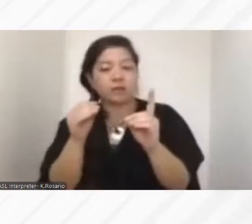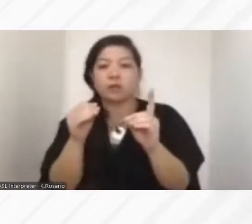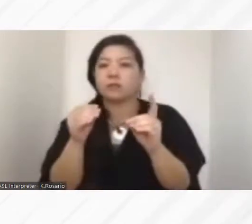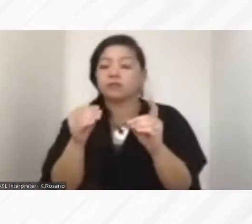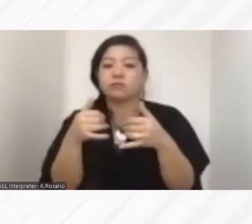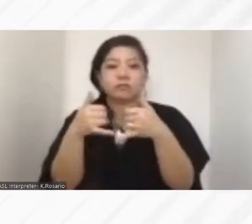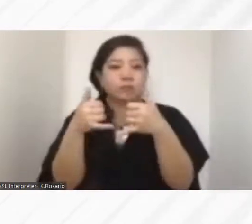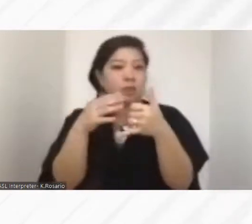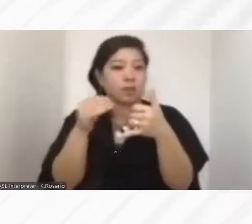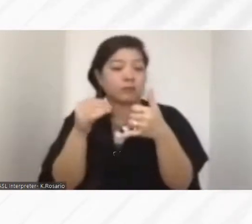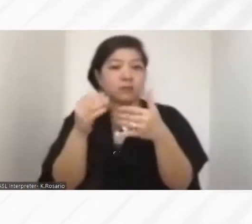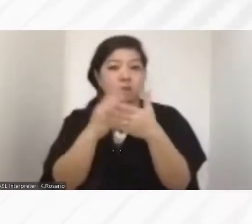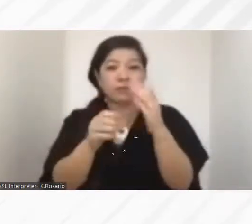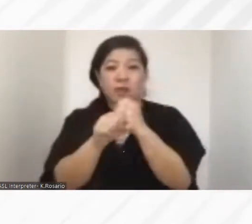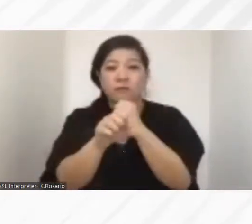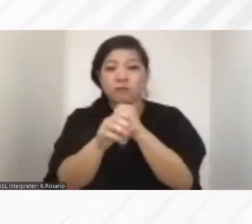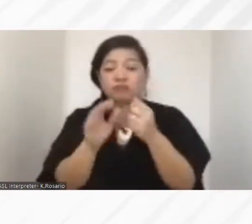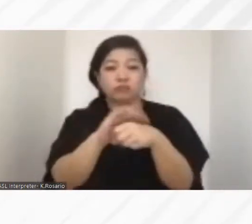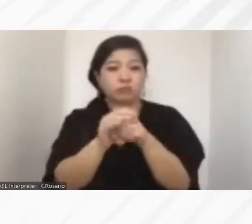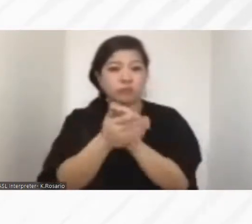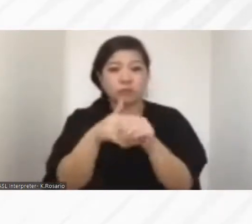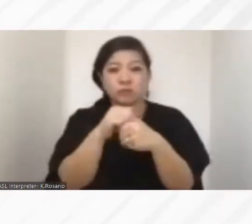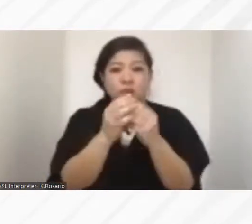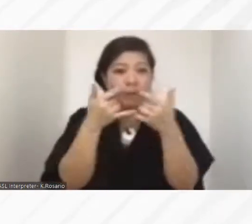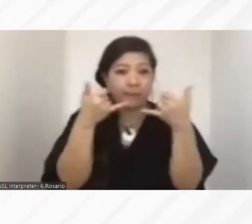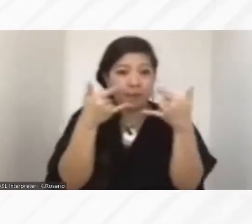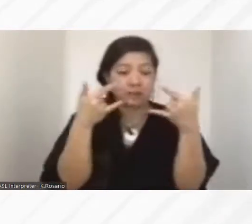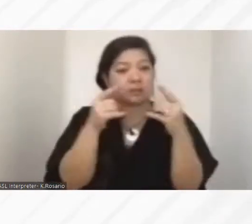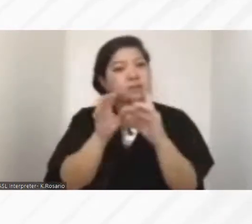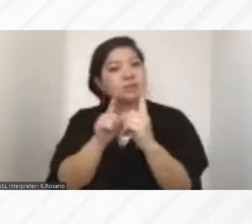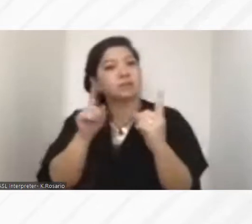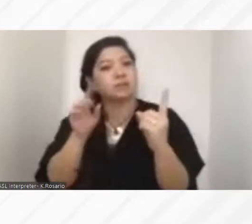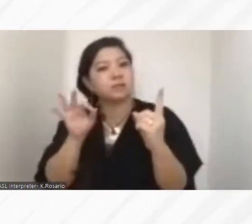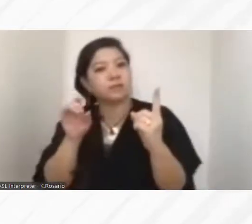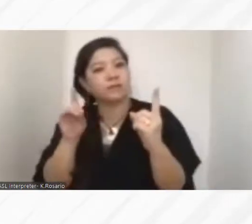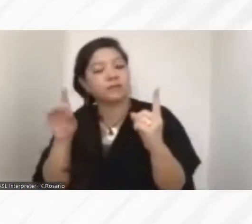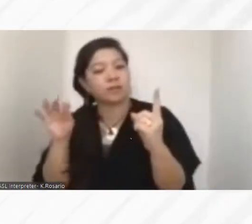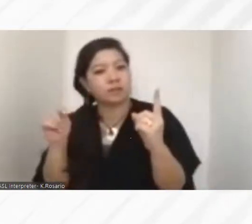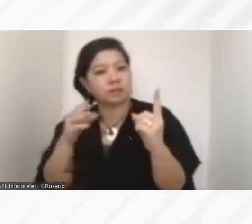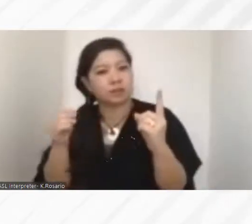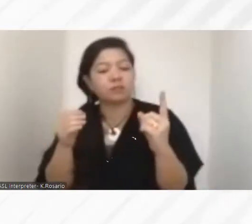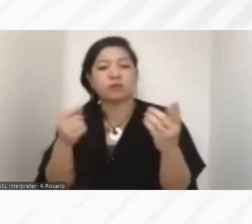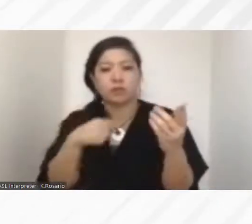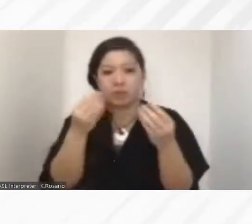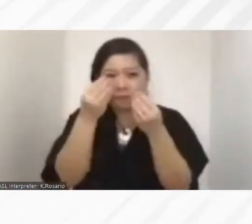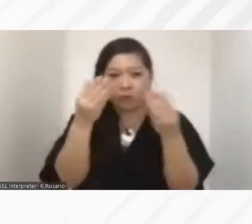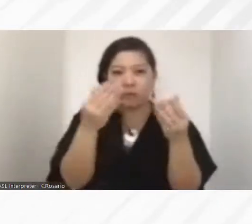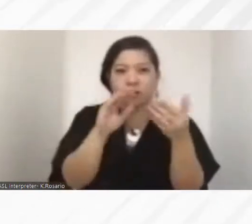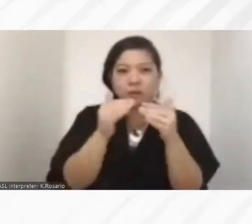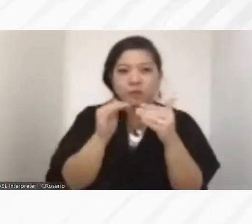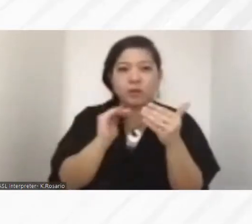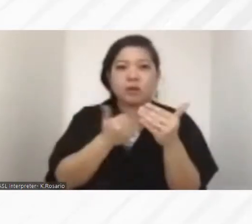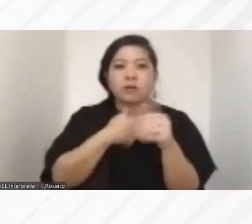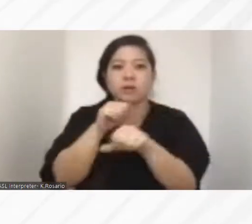masks, proper hand washing etiquette, and social distancing, messaging through the Joint Information Center, and established